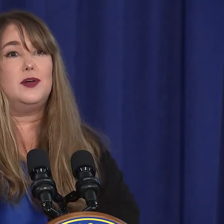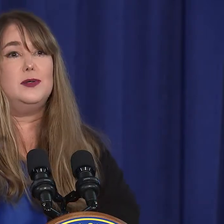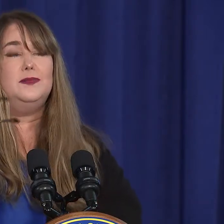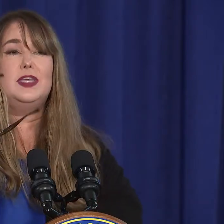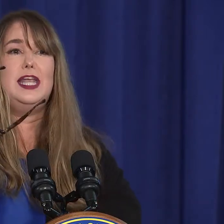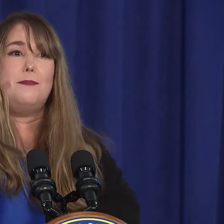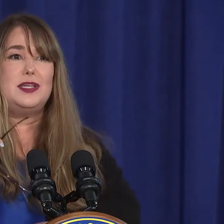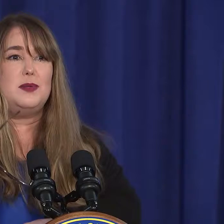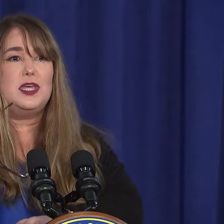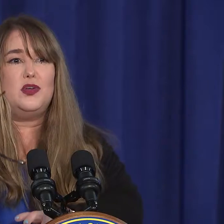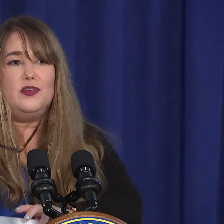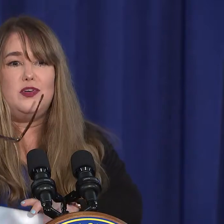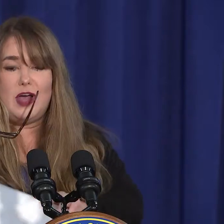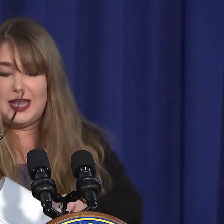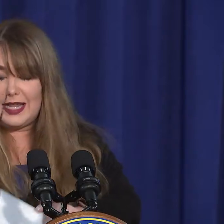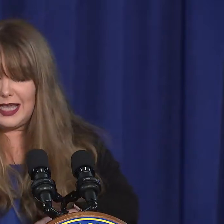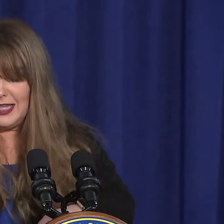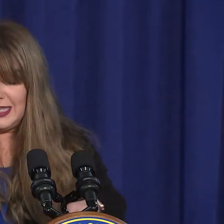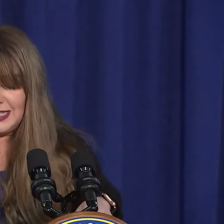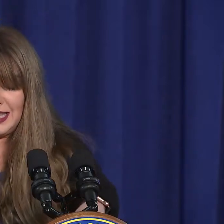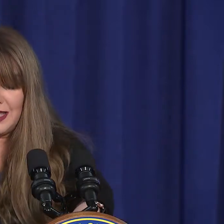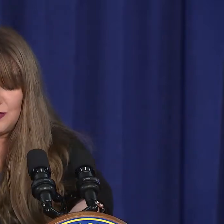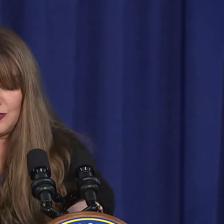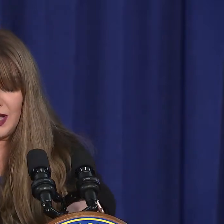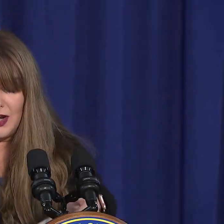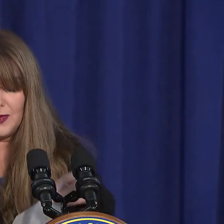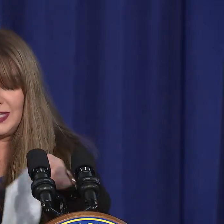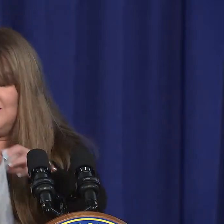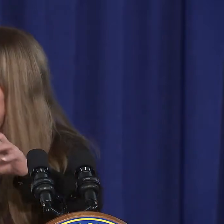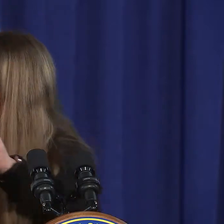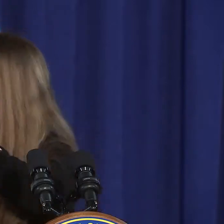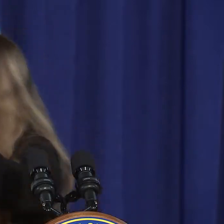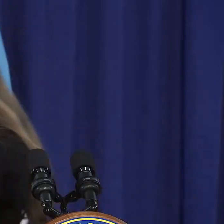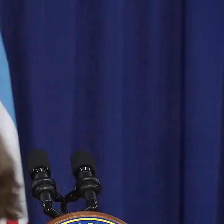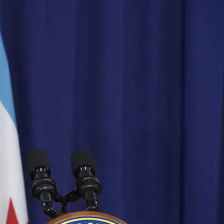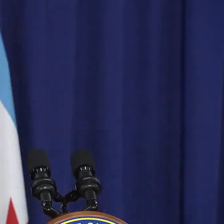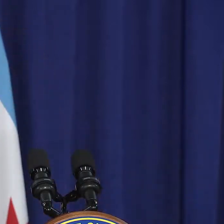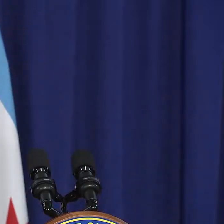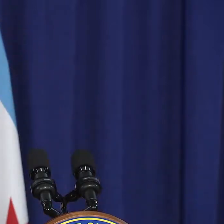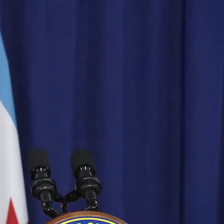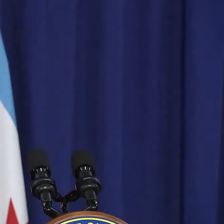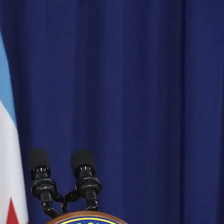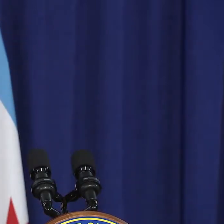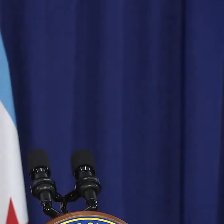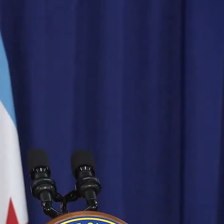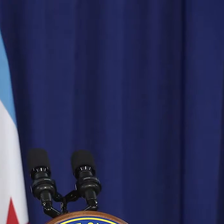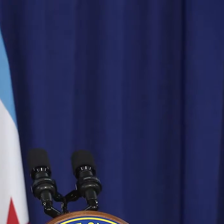cuídate, Chicago. Y le paso el micrófono a la alcaldesa y a la doctora Arbery.